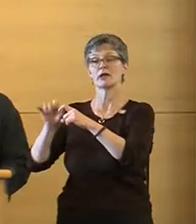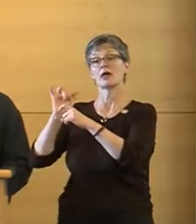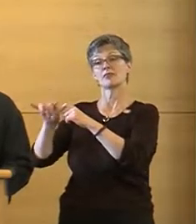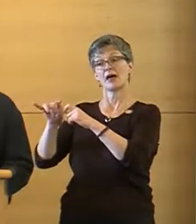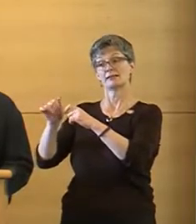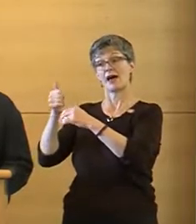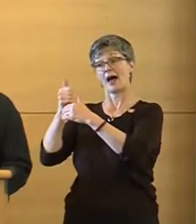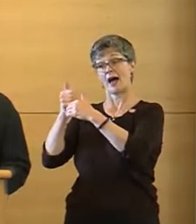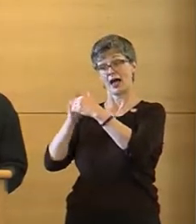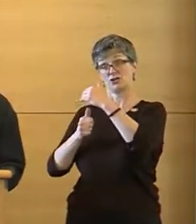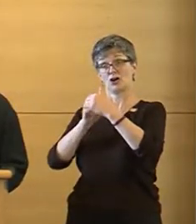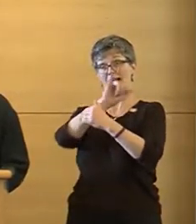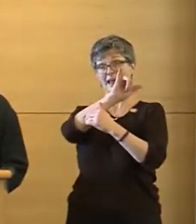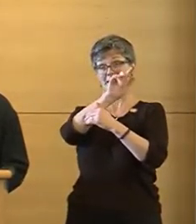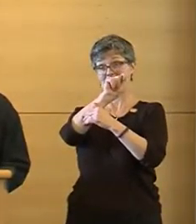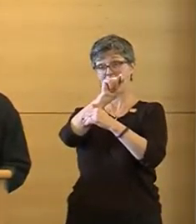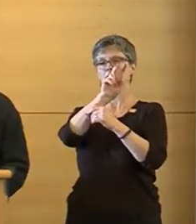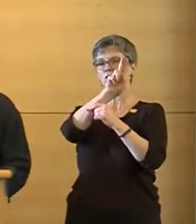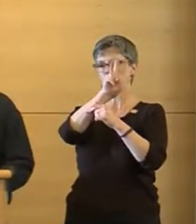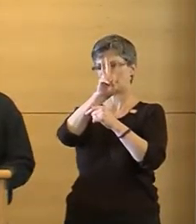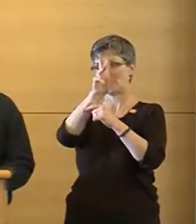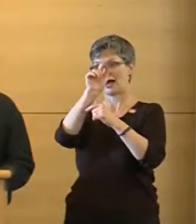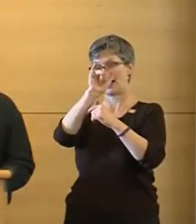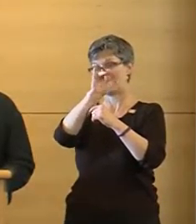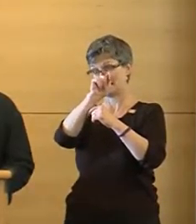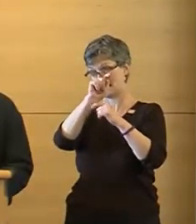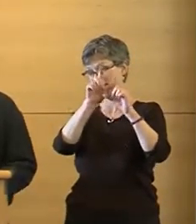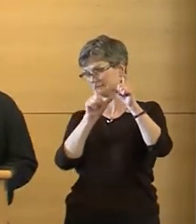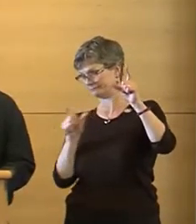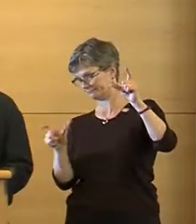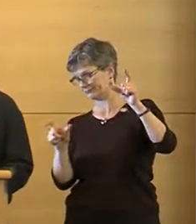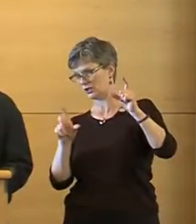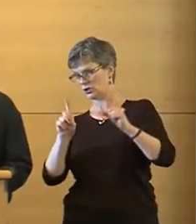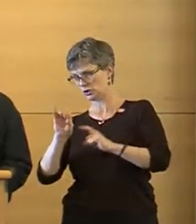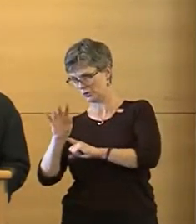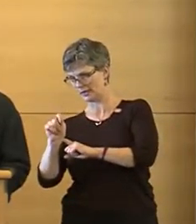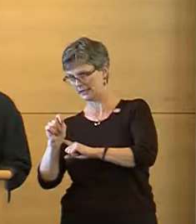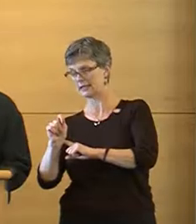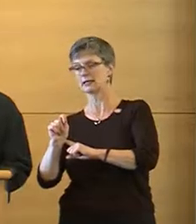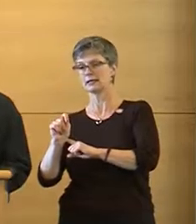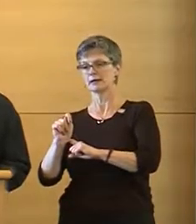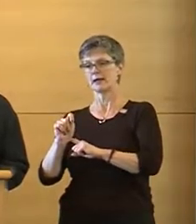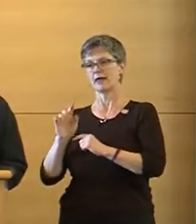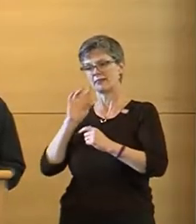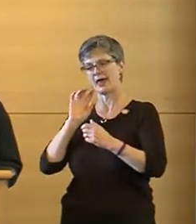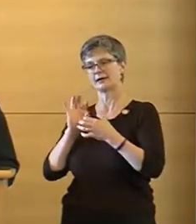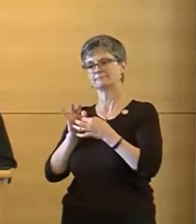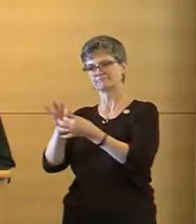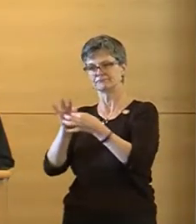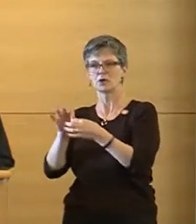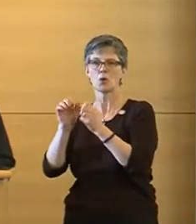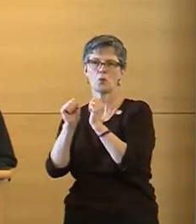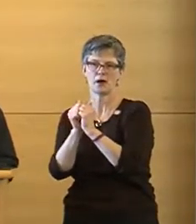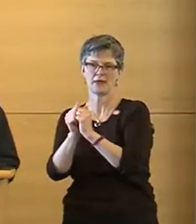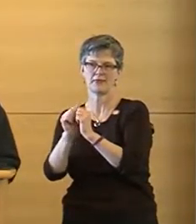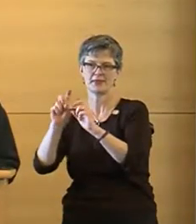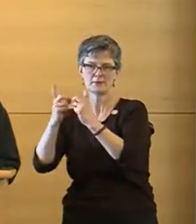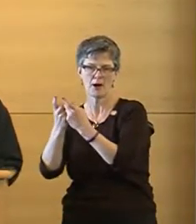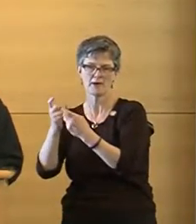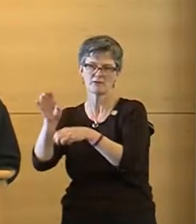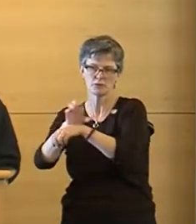by the National Science Foundation and still receives grants from the National Science Foundation and lots of other sources.